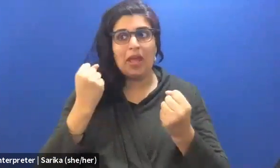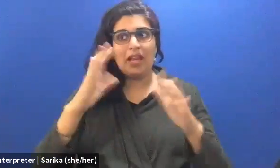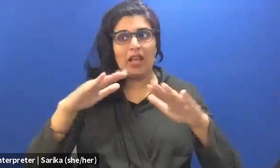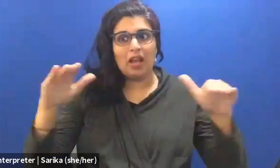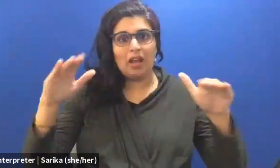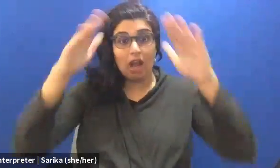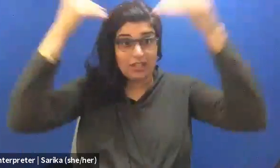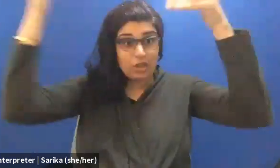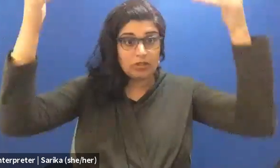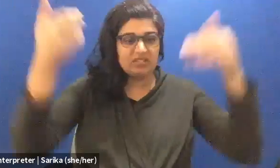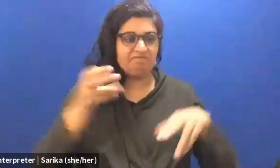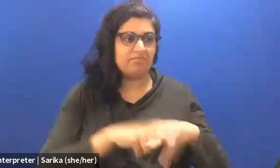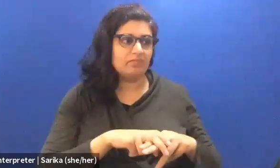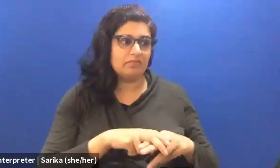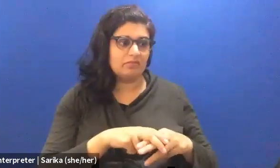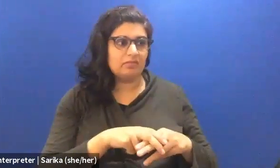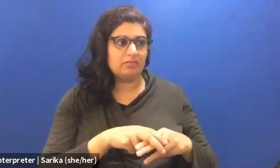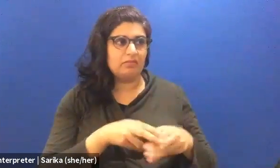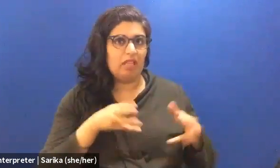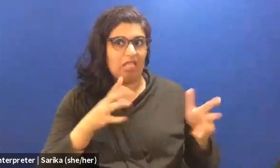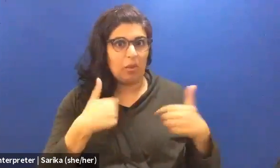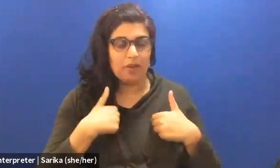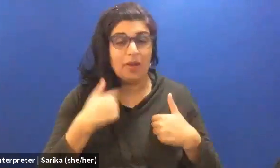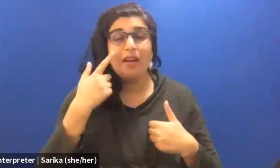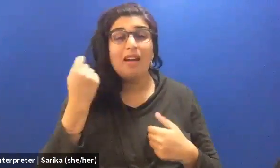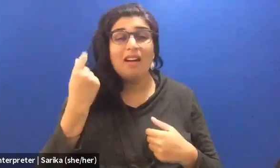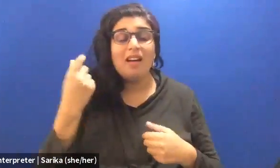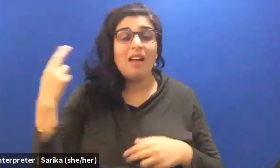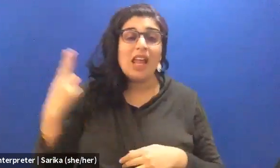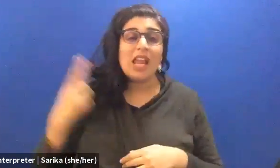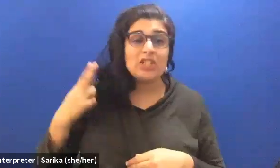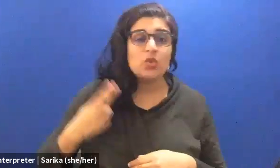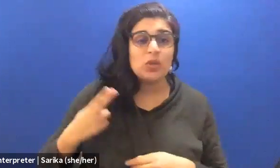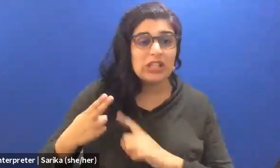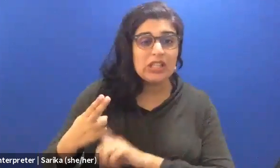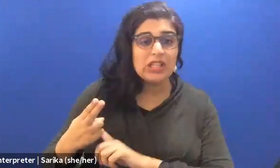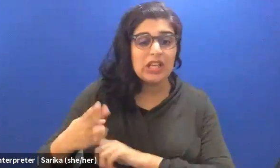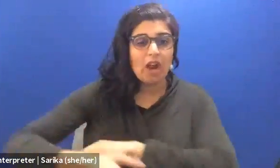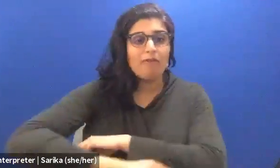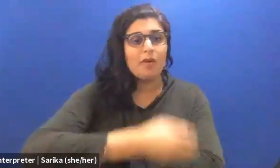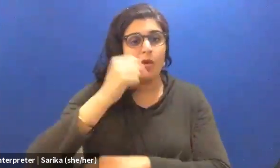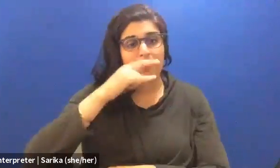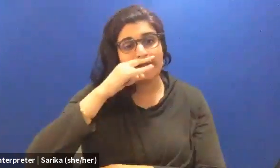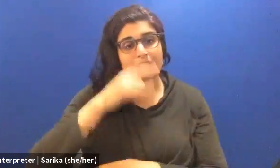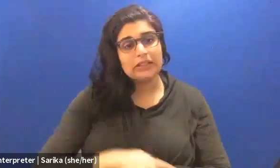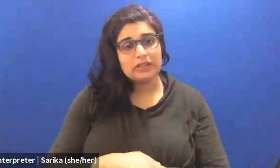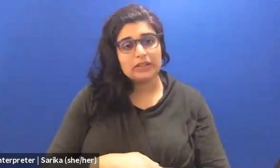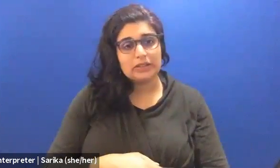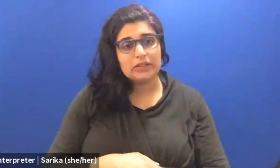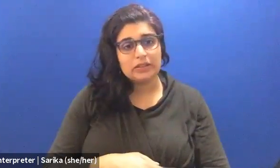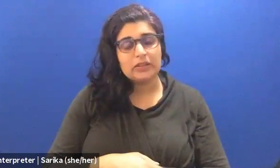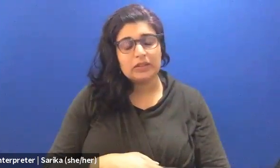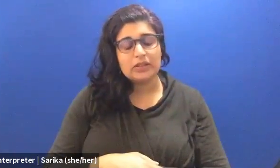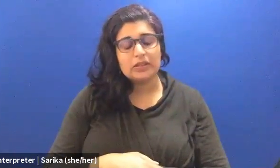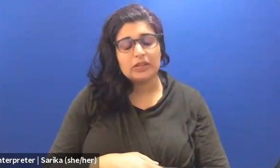do that because there was this history of removing kids.